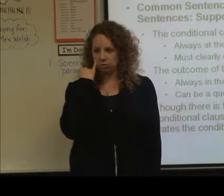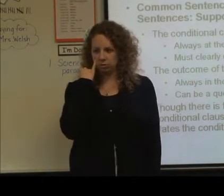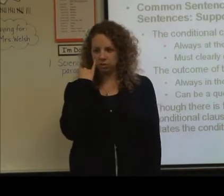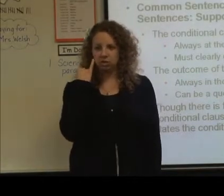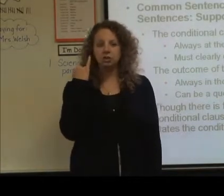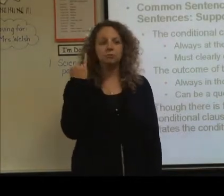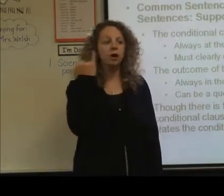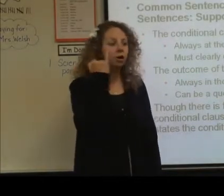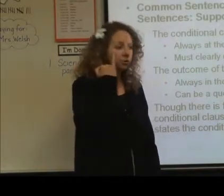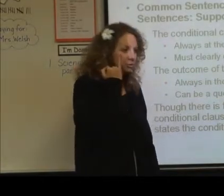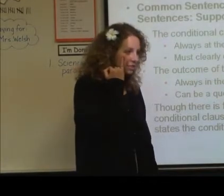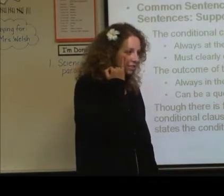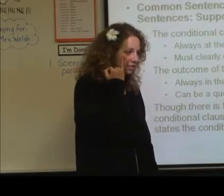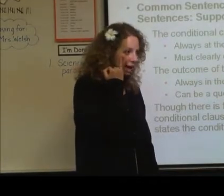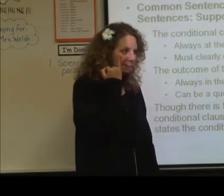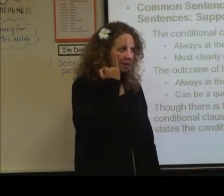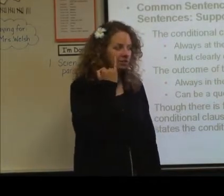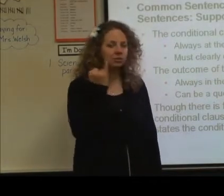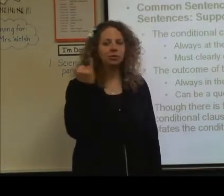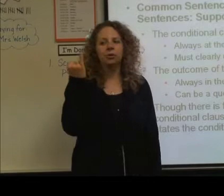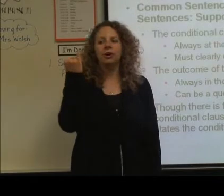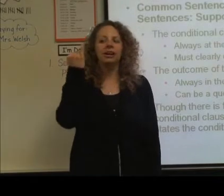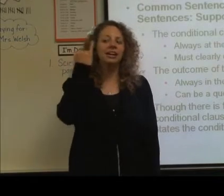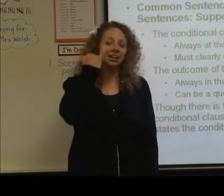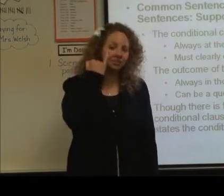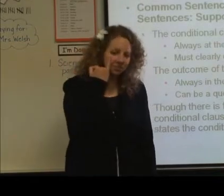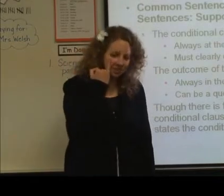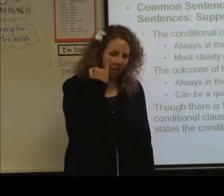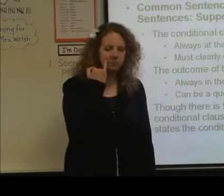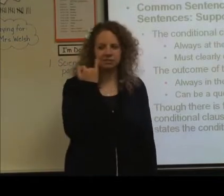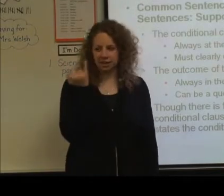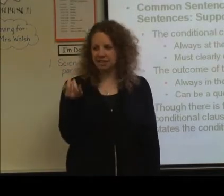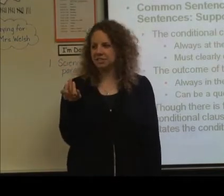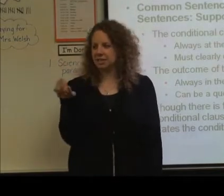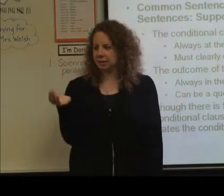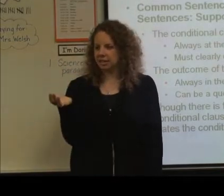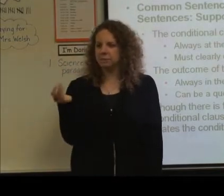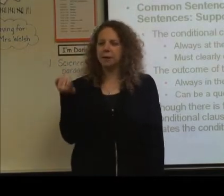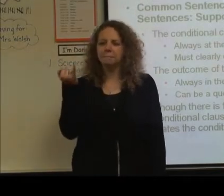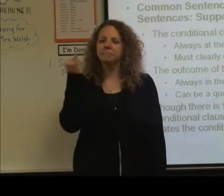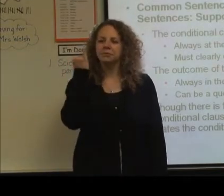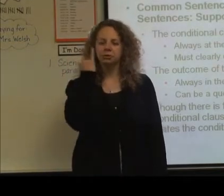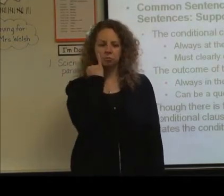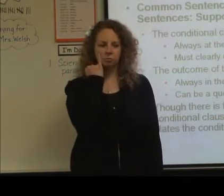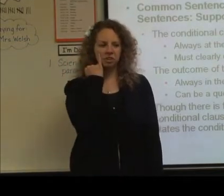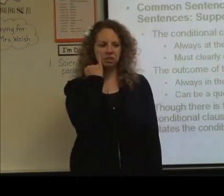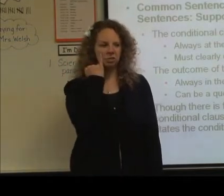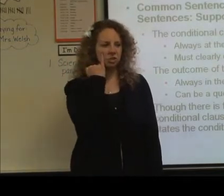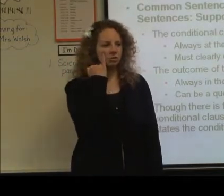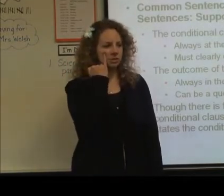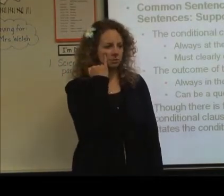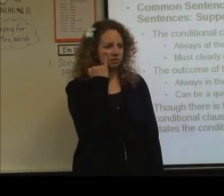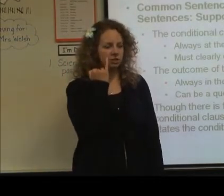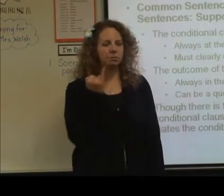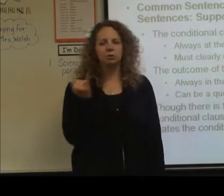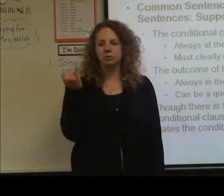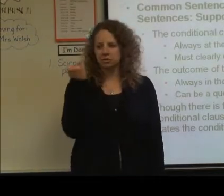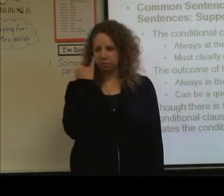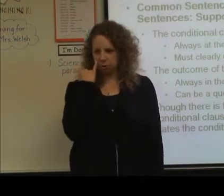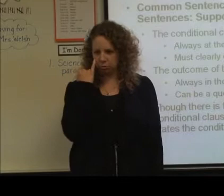suppose. Suppose that this happened, or if this happened, kind of the same idea, but they usually use this one for suppose.